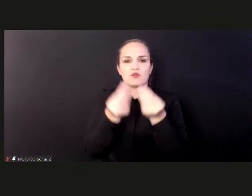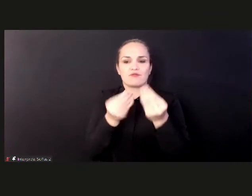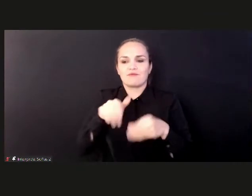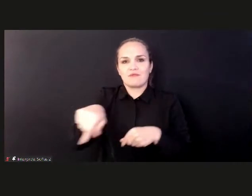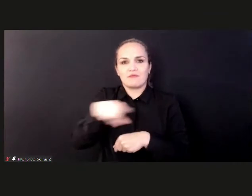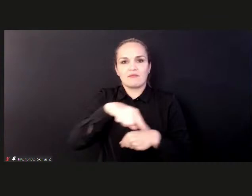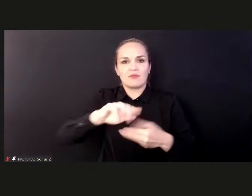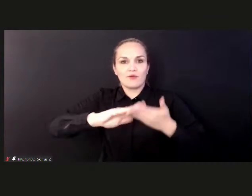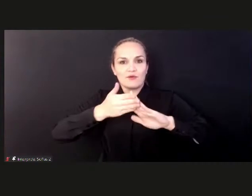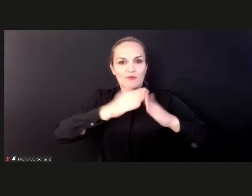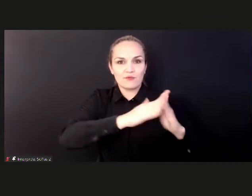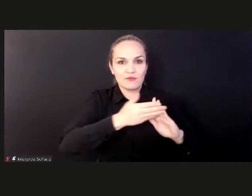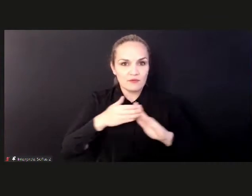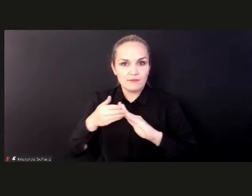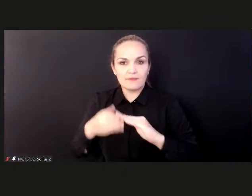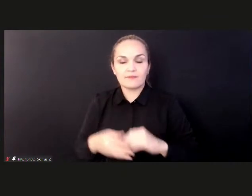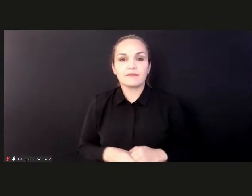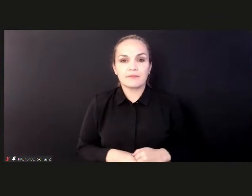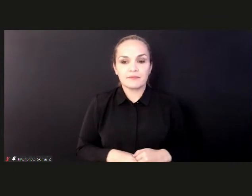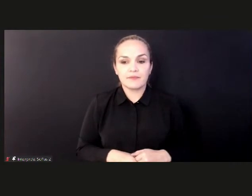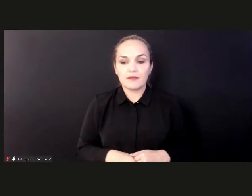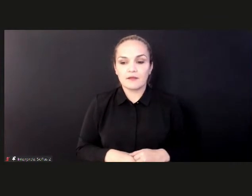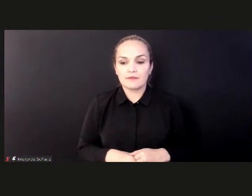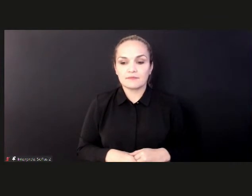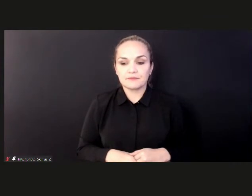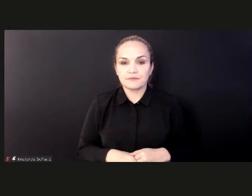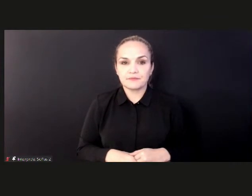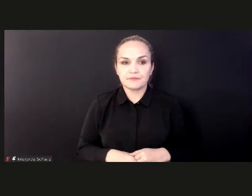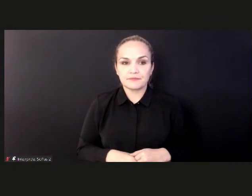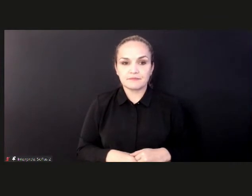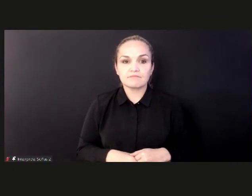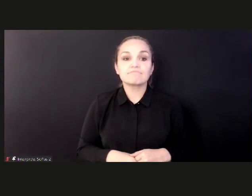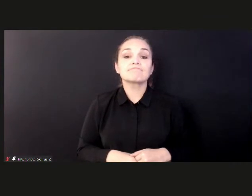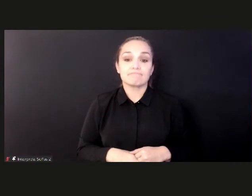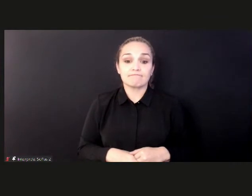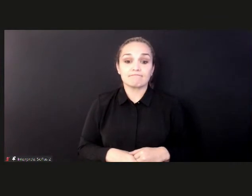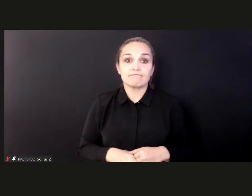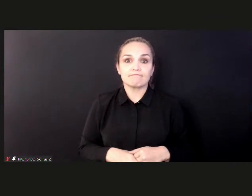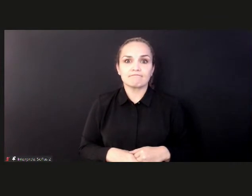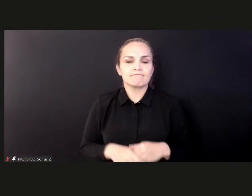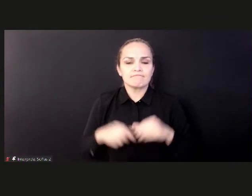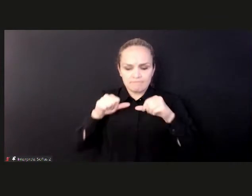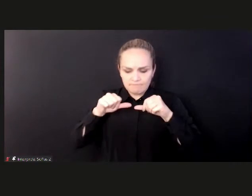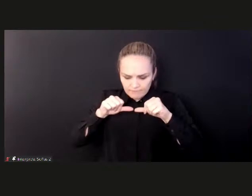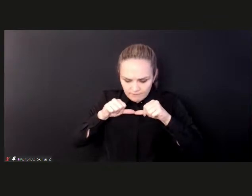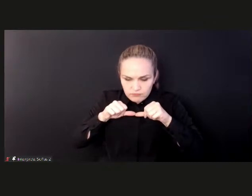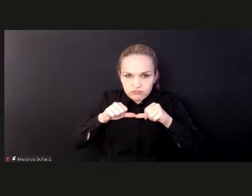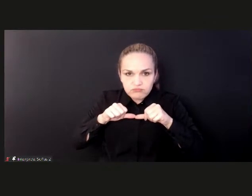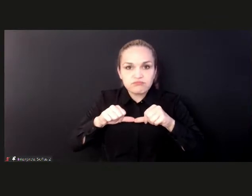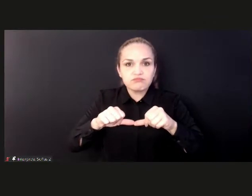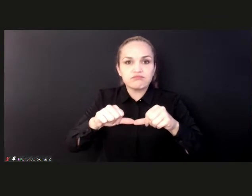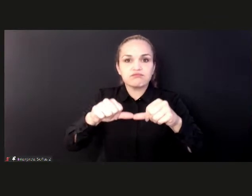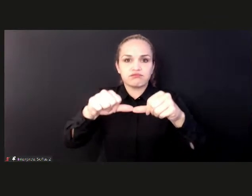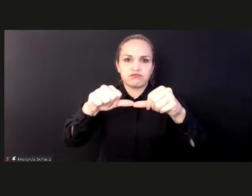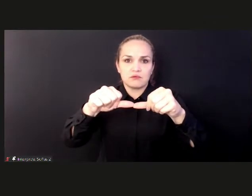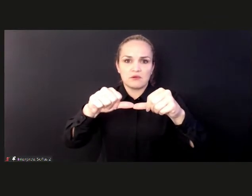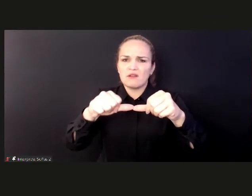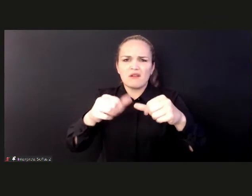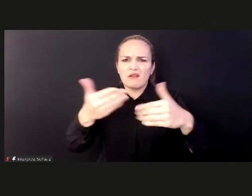And I think that's why it's important to ensure when you talk about sustainability, to think about how this can actually be achieved. Just to mention quickly and talk